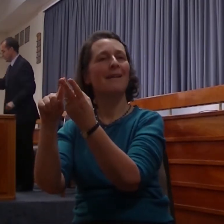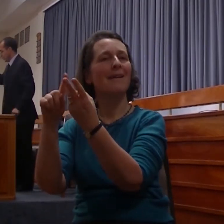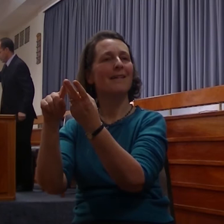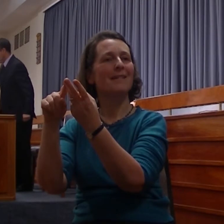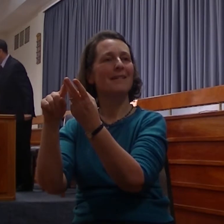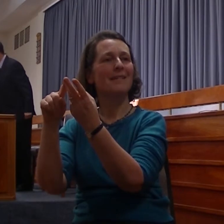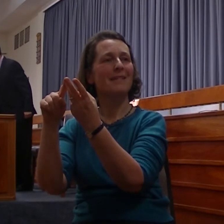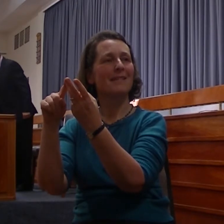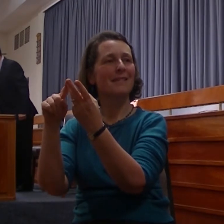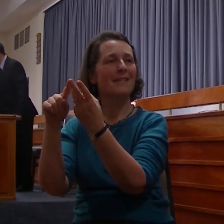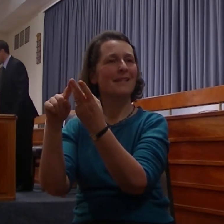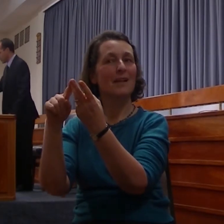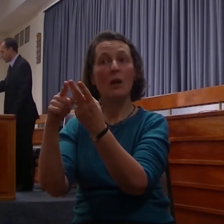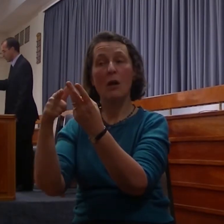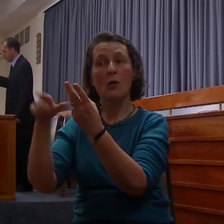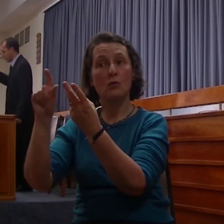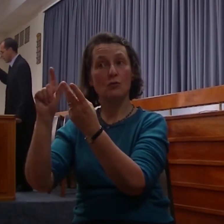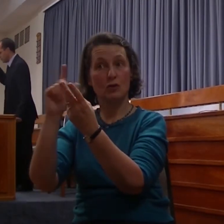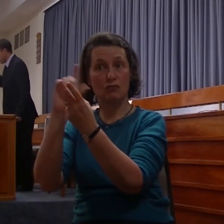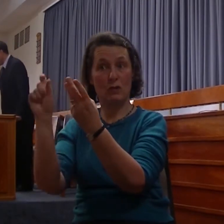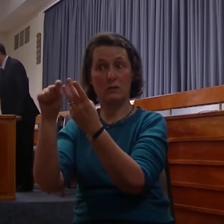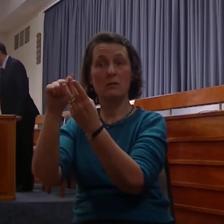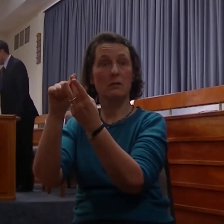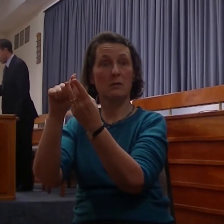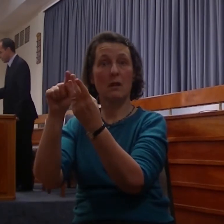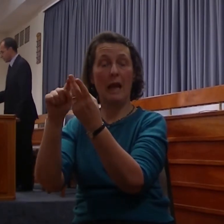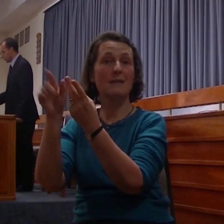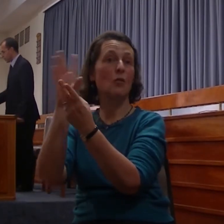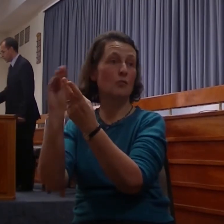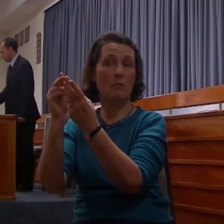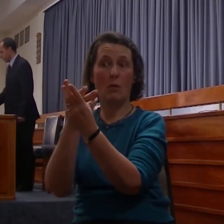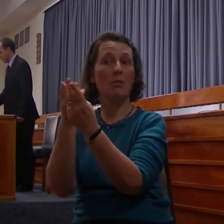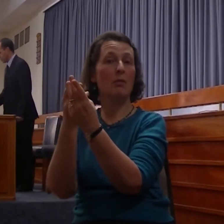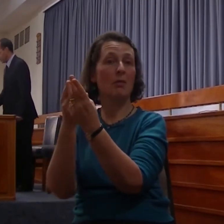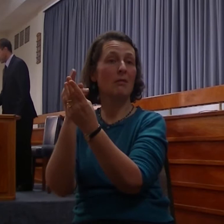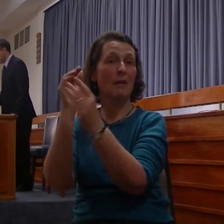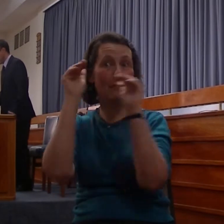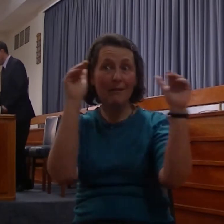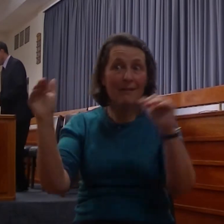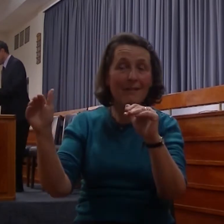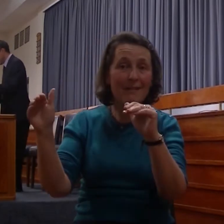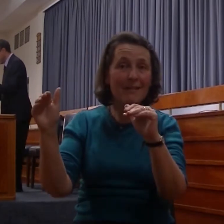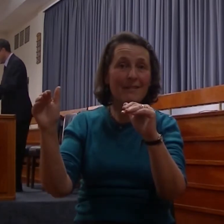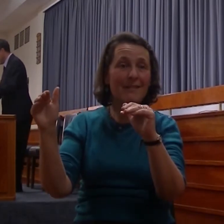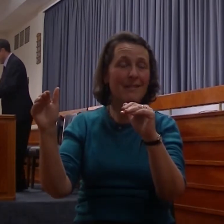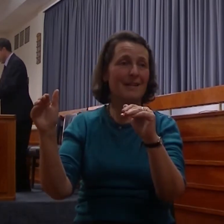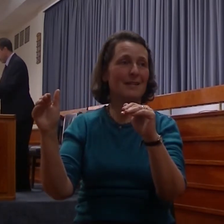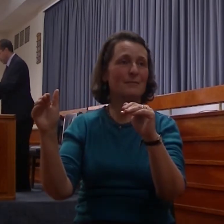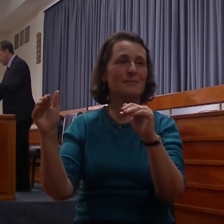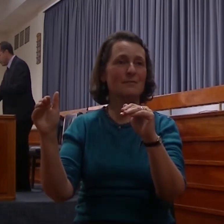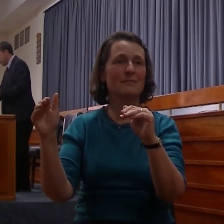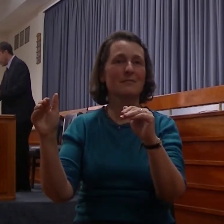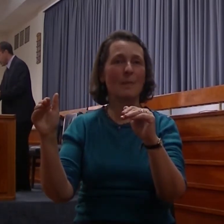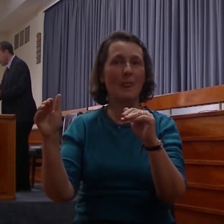the Holy Spirit speaking, the Holy Spirit, the third person of the Holy Trinity, The Lord Jesus Christ is speaking to